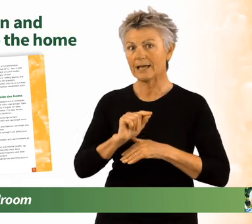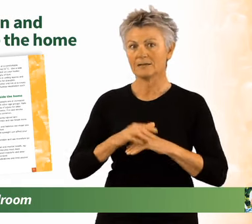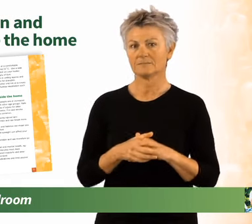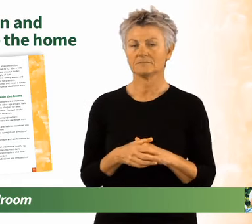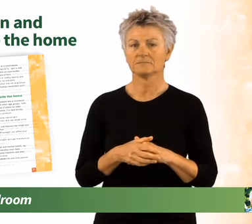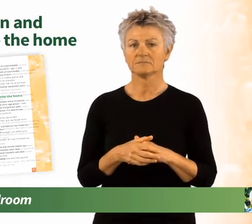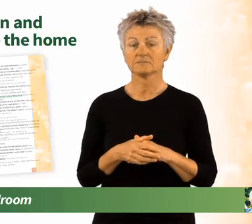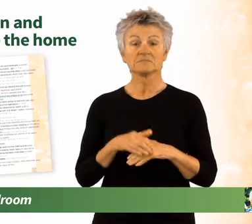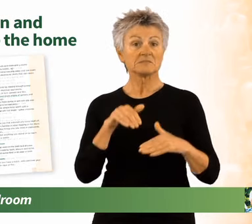fire.